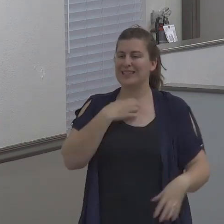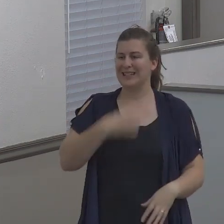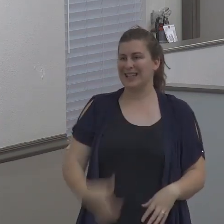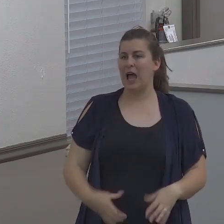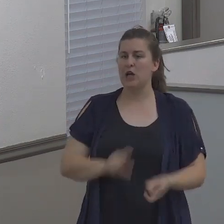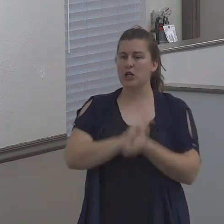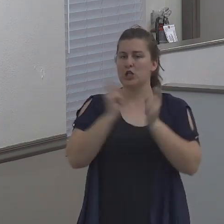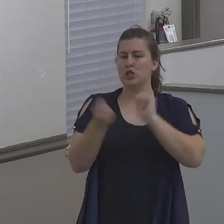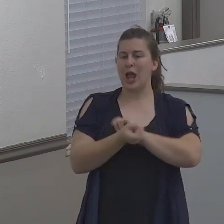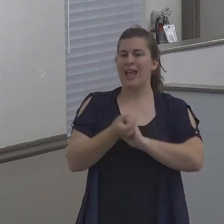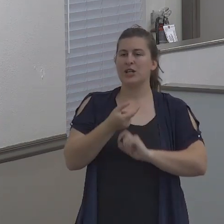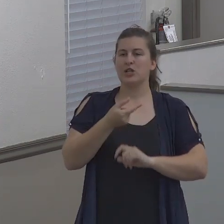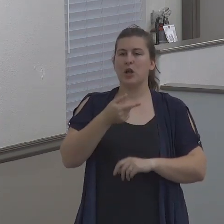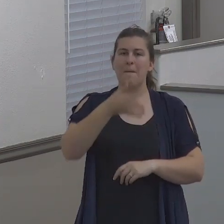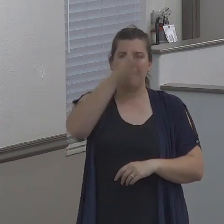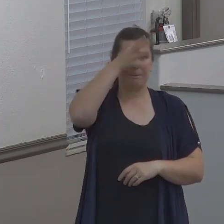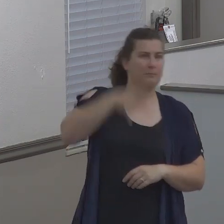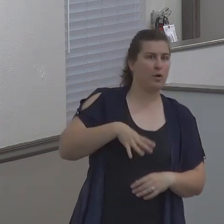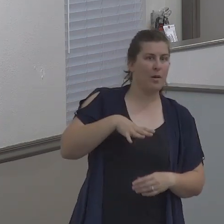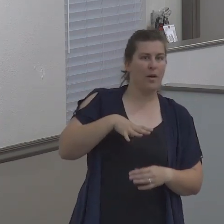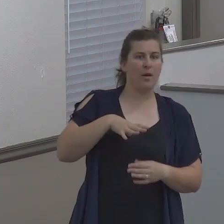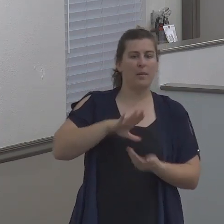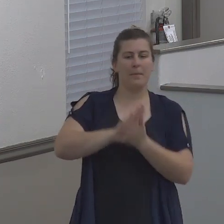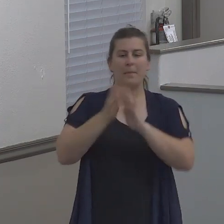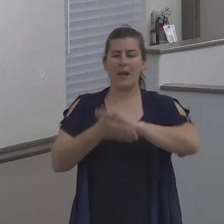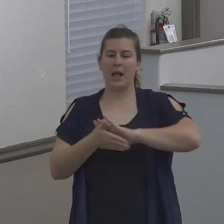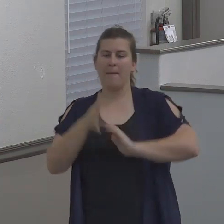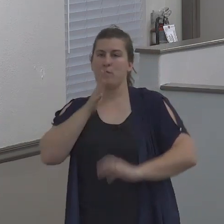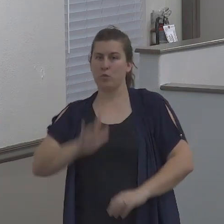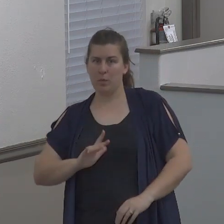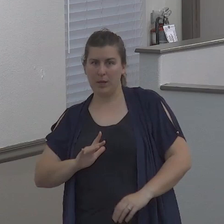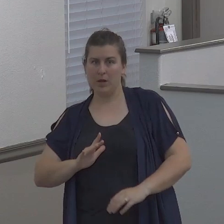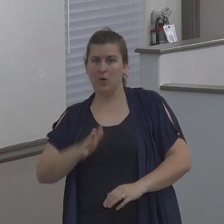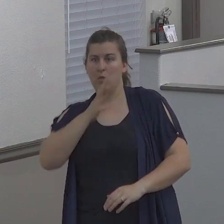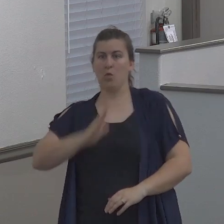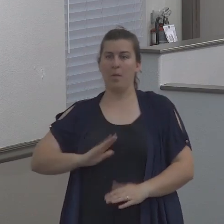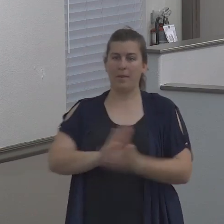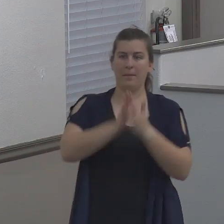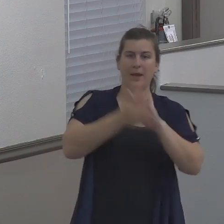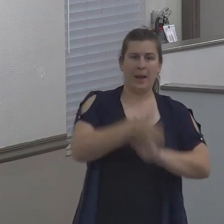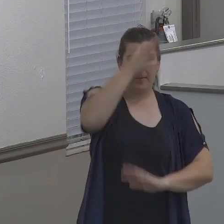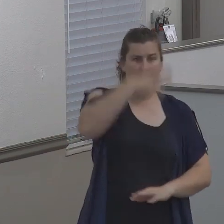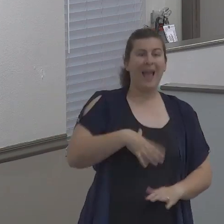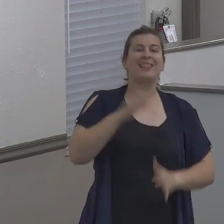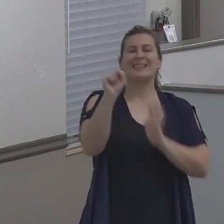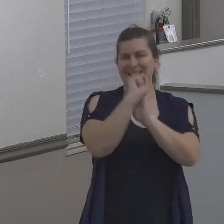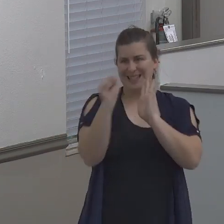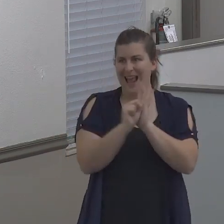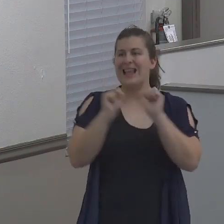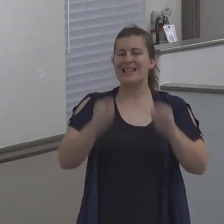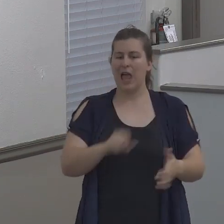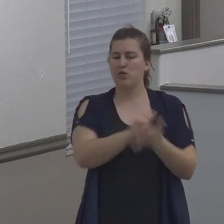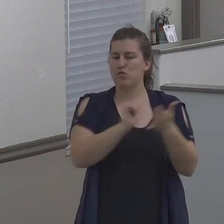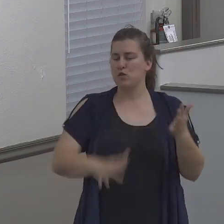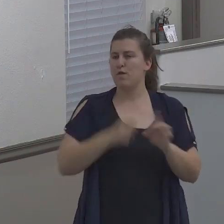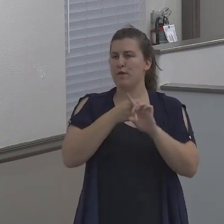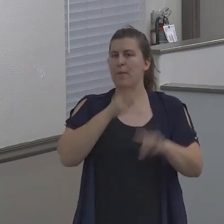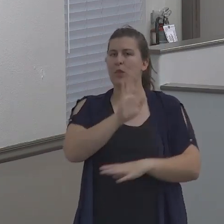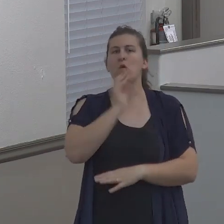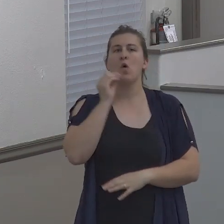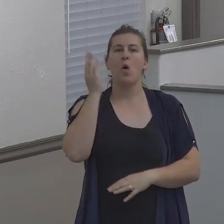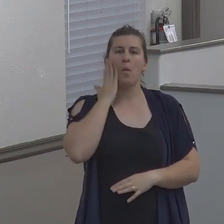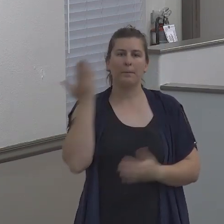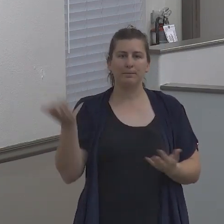the way of their kids' desire to change their gender identity, the state will move in and take those kids away from the parents.